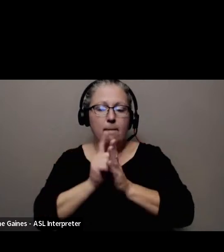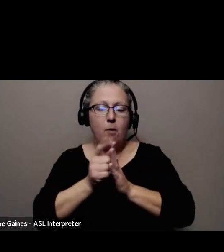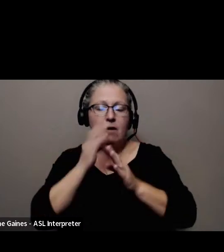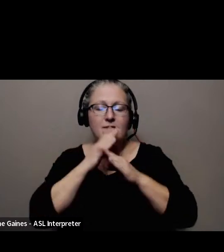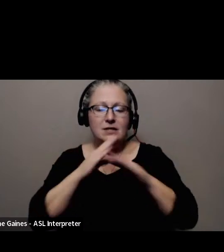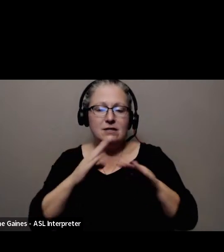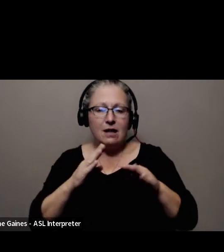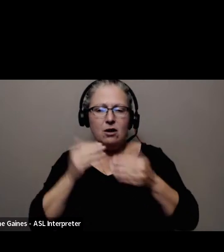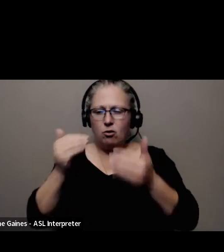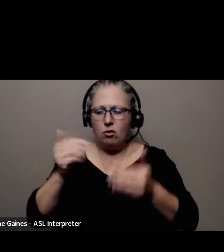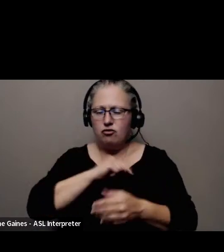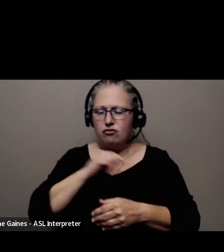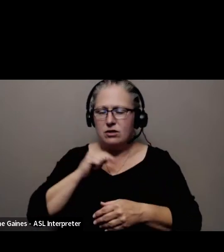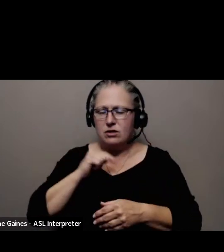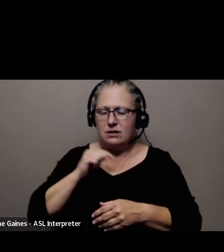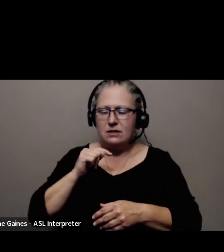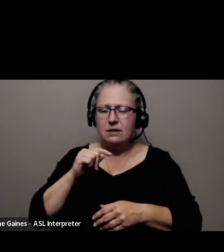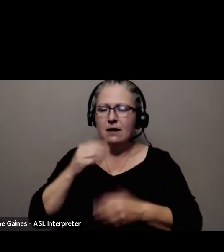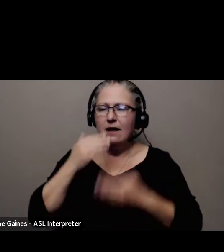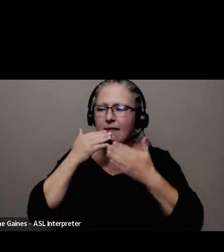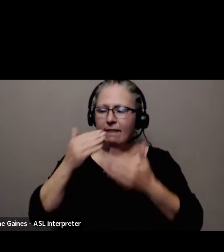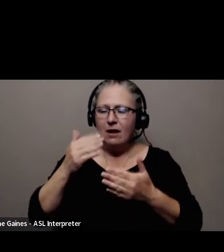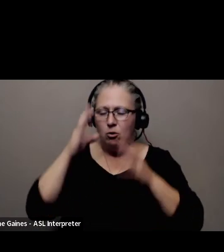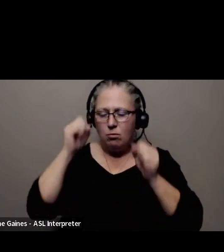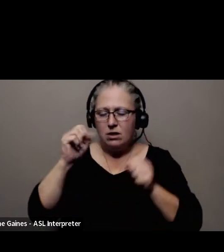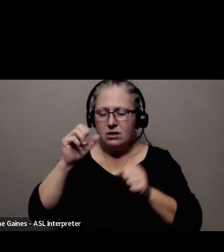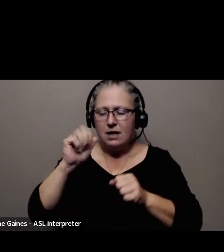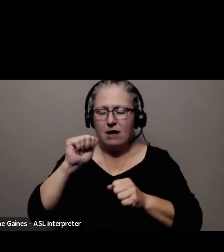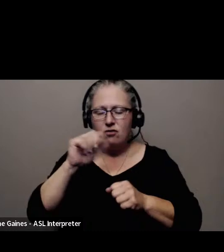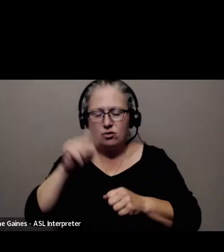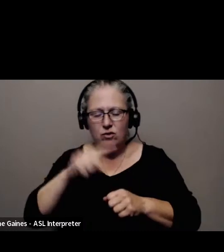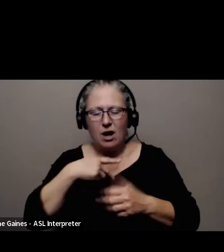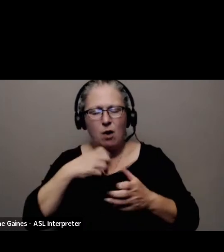ahead. Thank you, President Andrea Zuniga. I just wanted to have a moment of